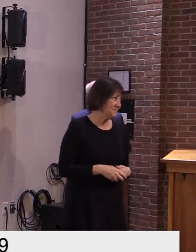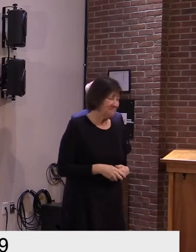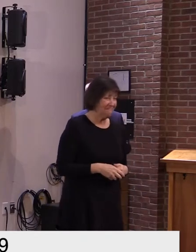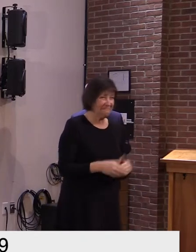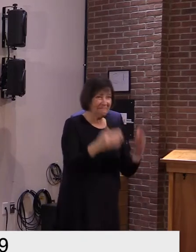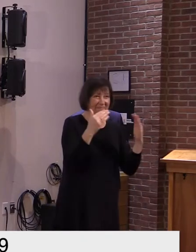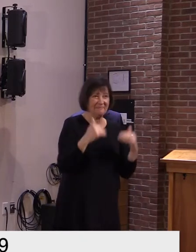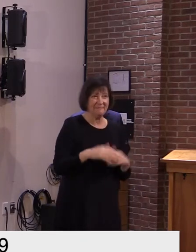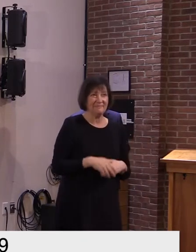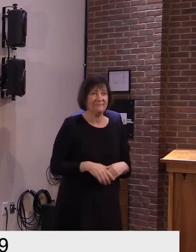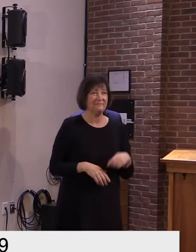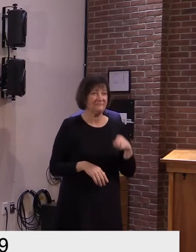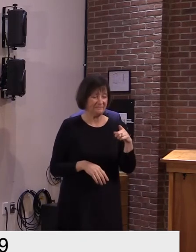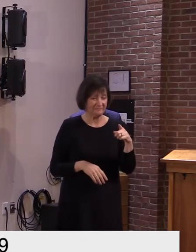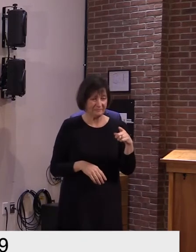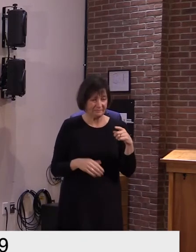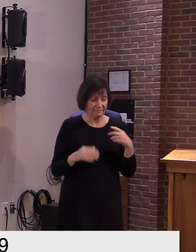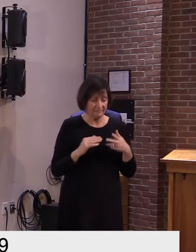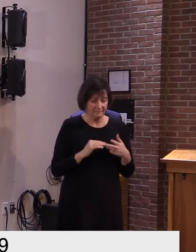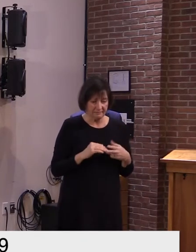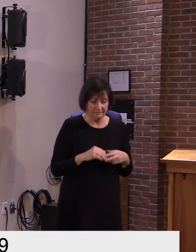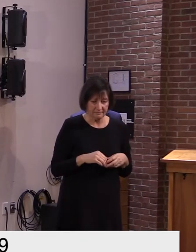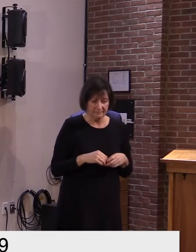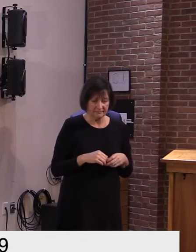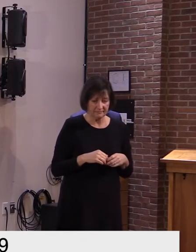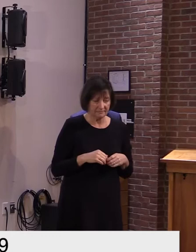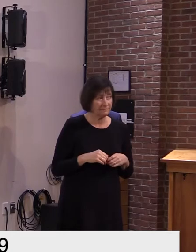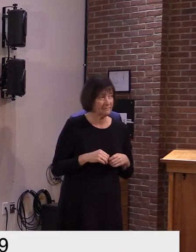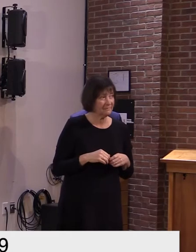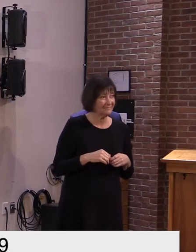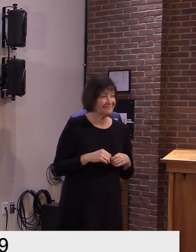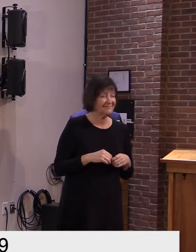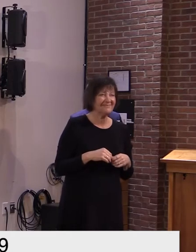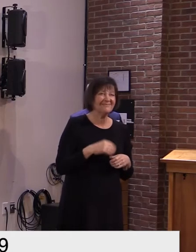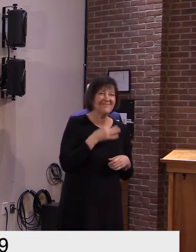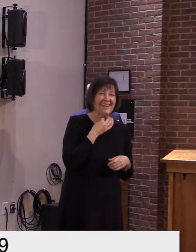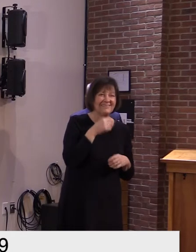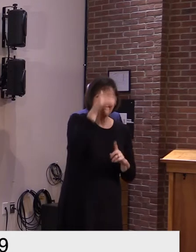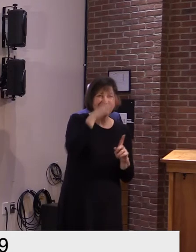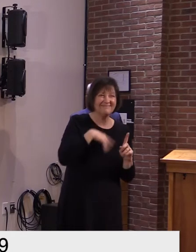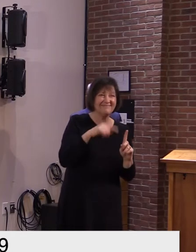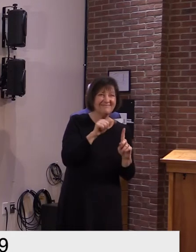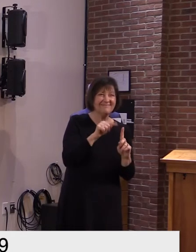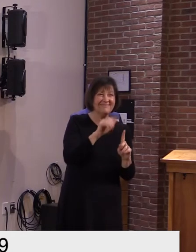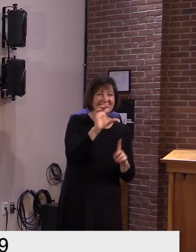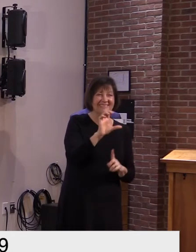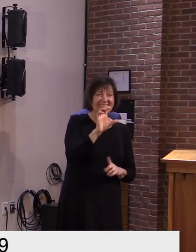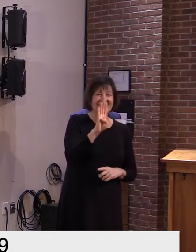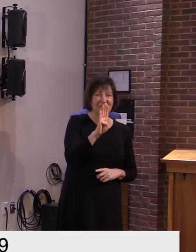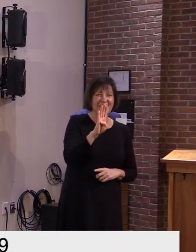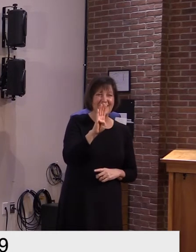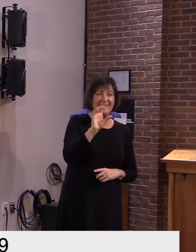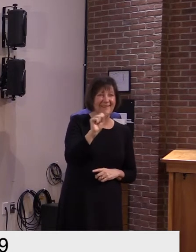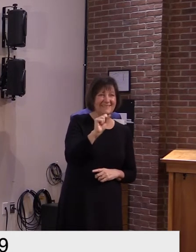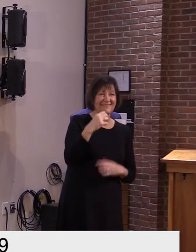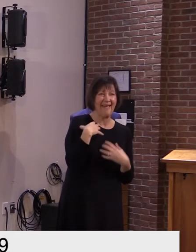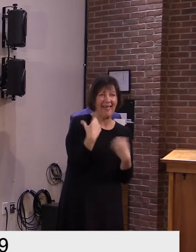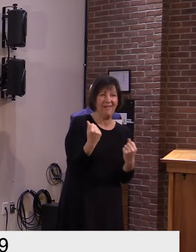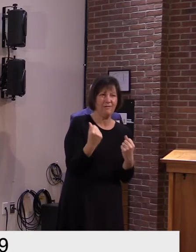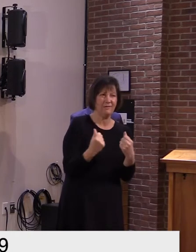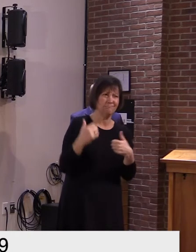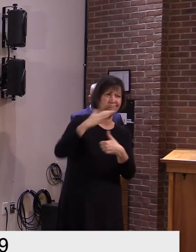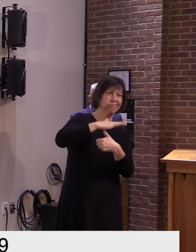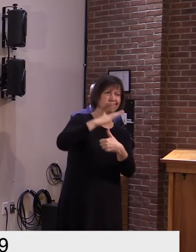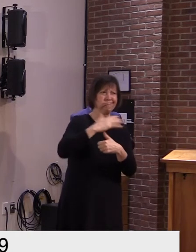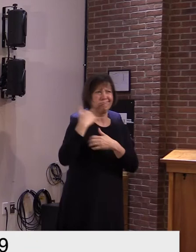I wanted to inquire about Dr. Troy Bennin, who's the chief medical officer from CVS Health. He says he is